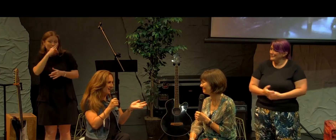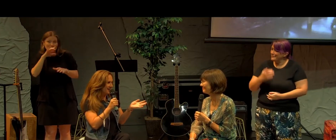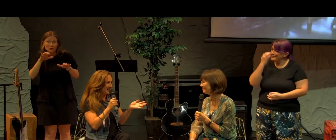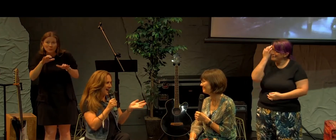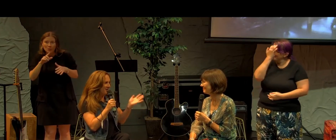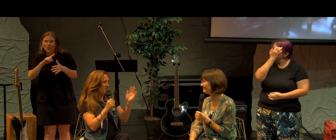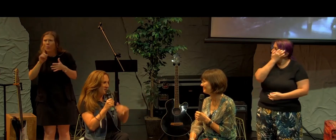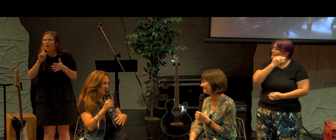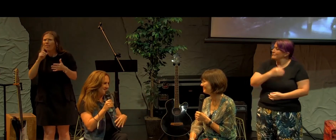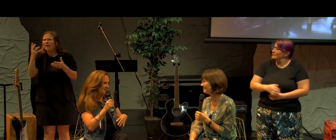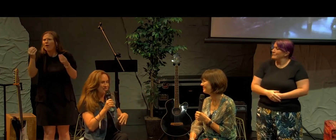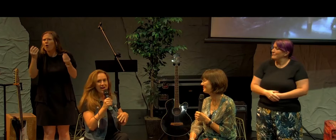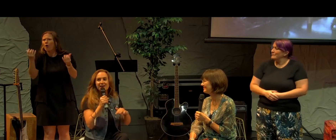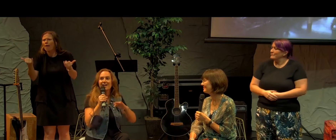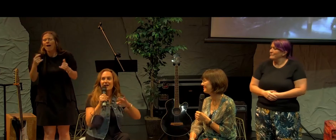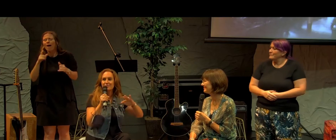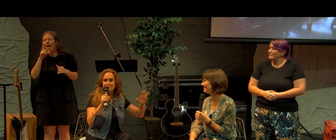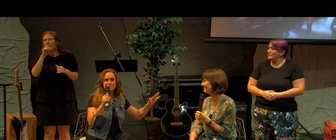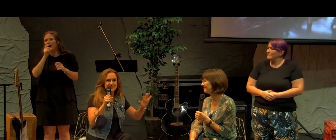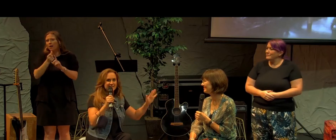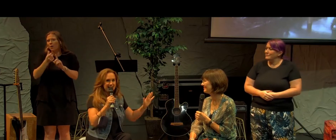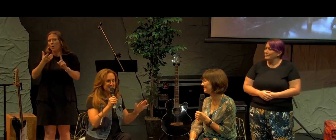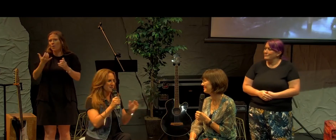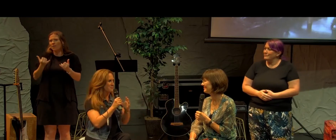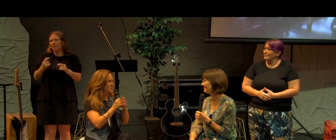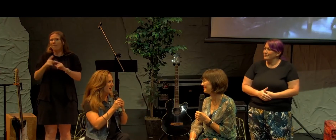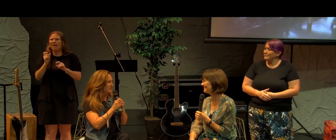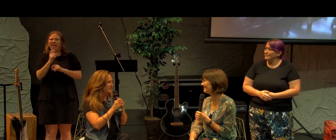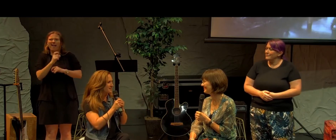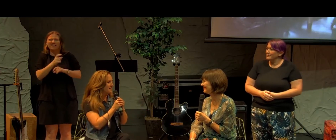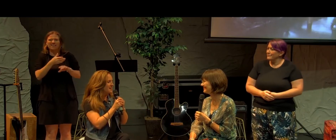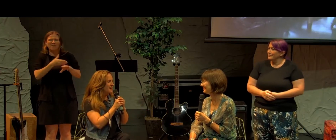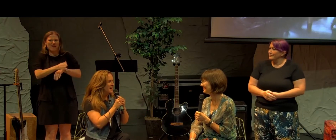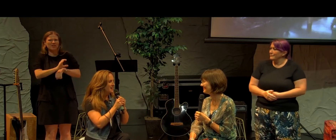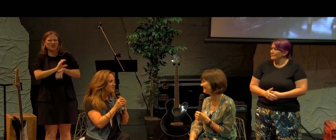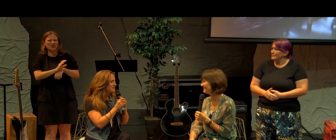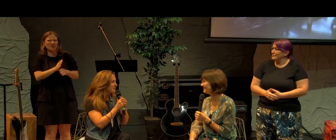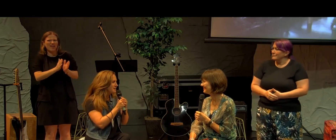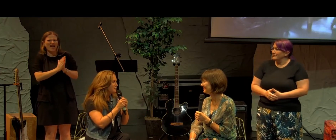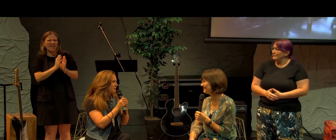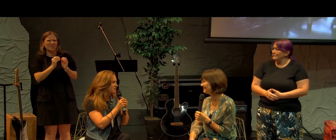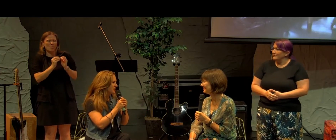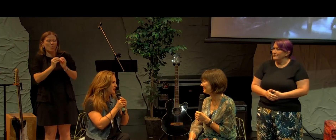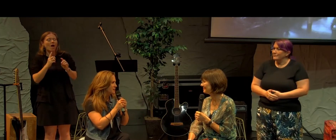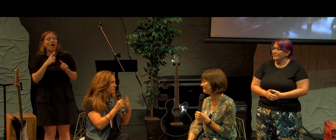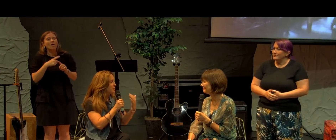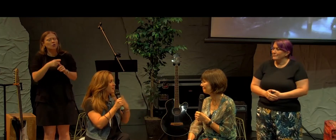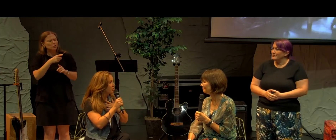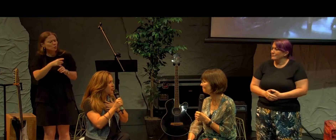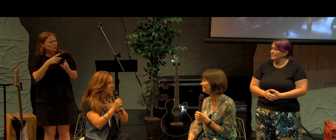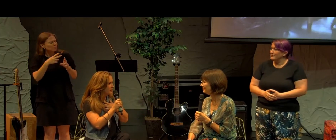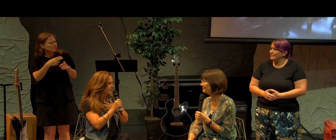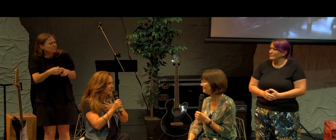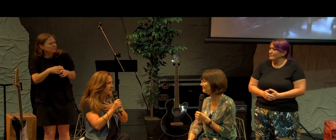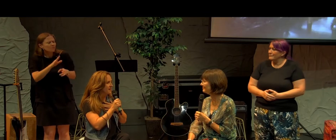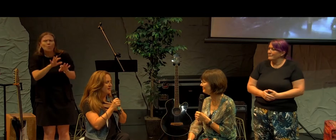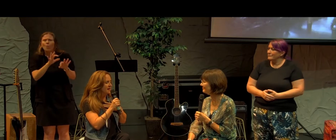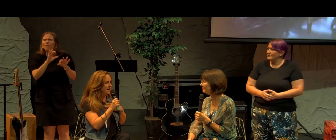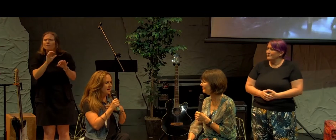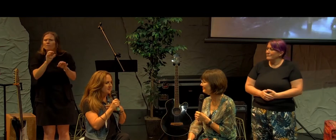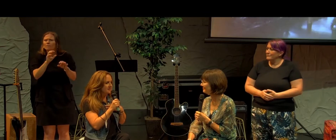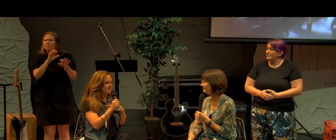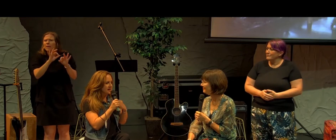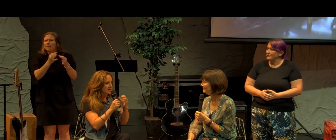all are now. I won't go into all that, but please ask them more after. And you started by sharing a little bit about your own family.